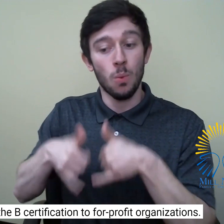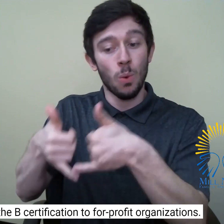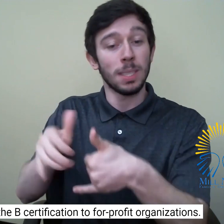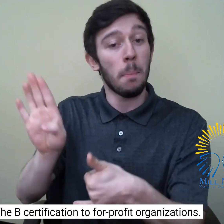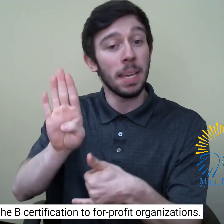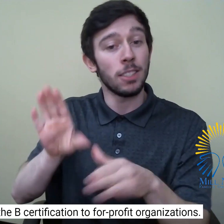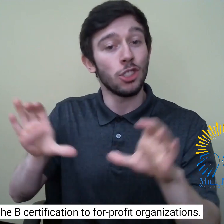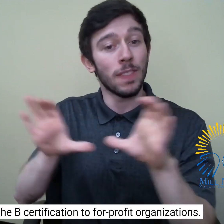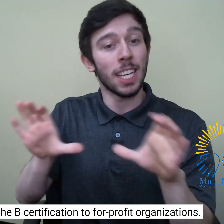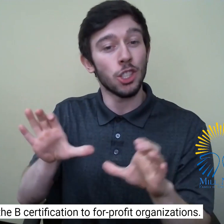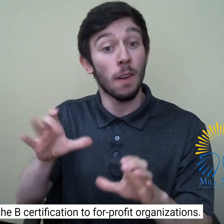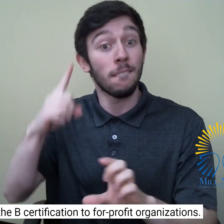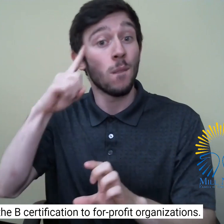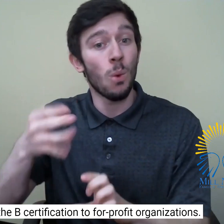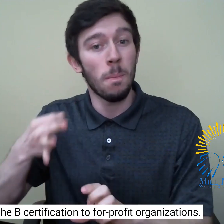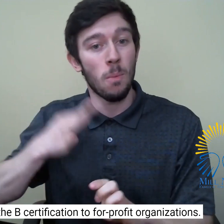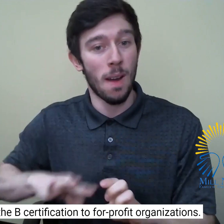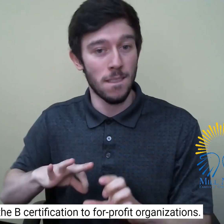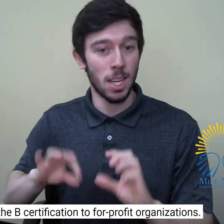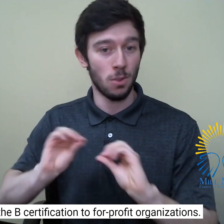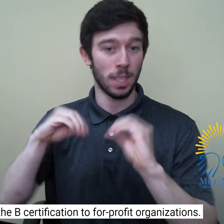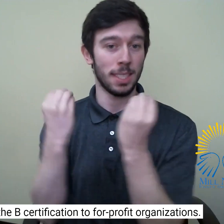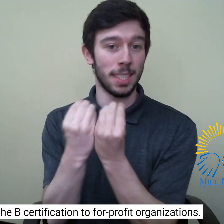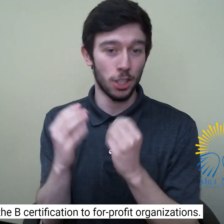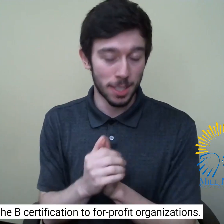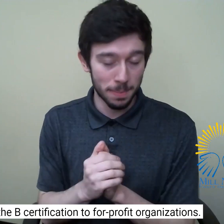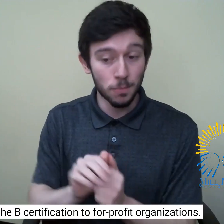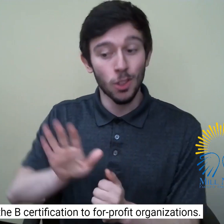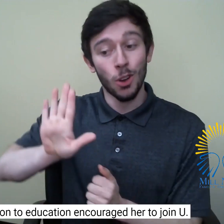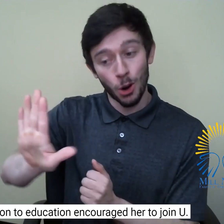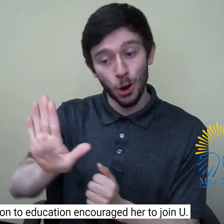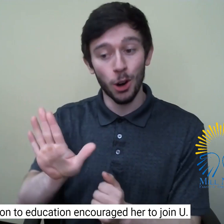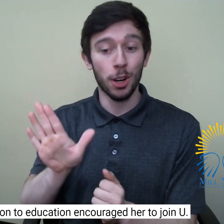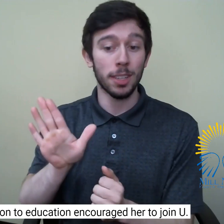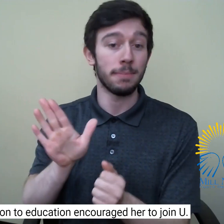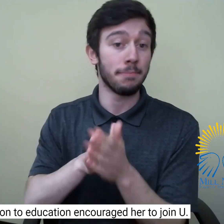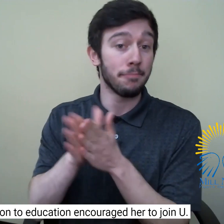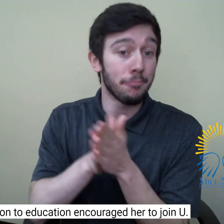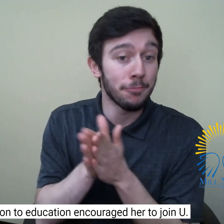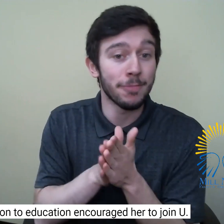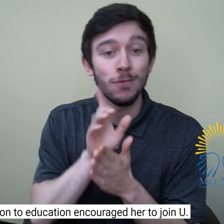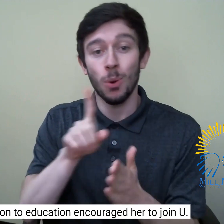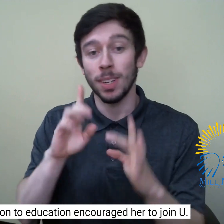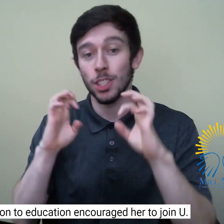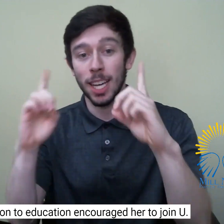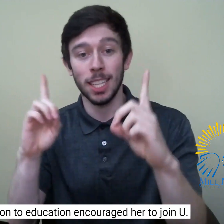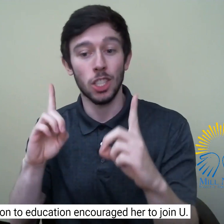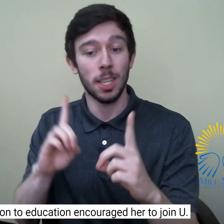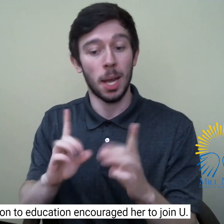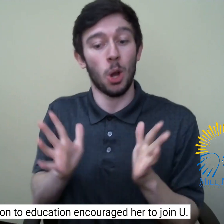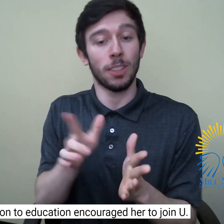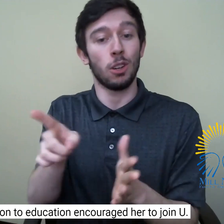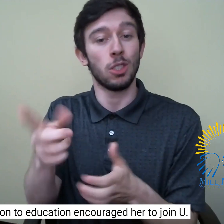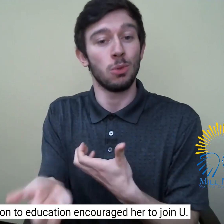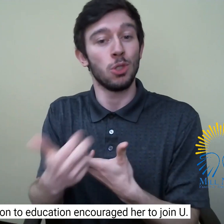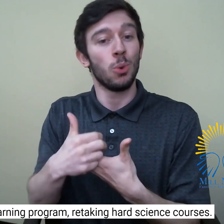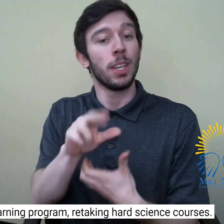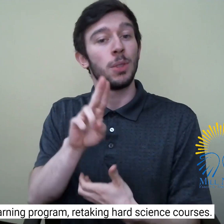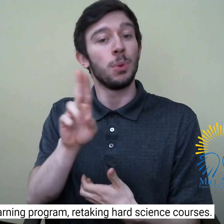B certification to for-profit organizations. Her dedication to education encouraged her to join UPenn's